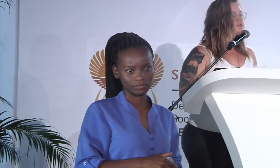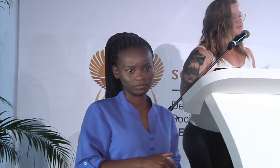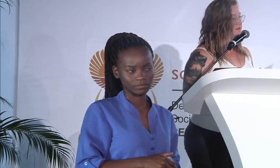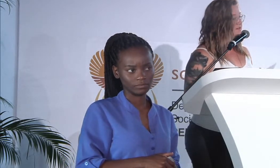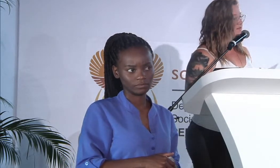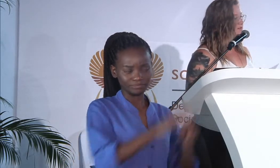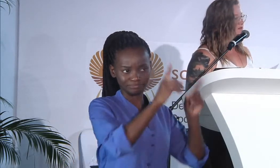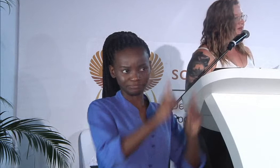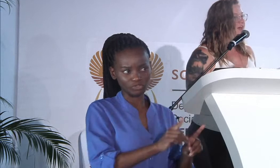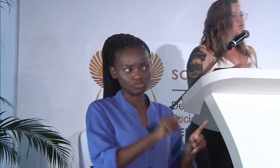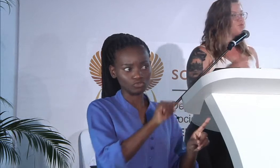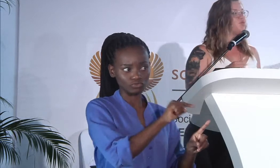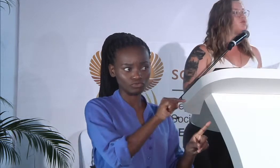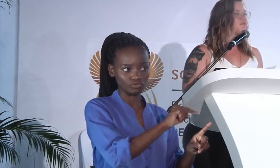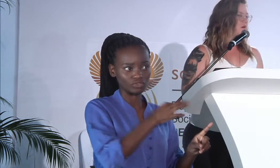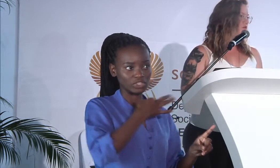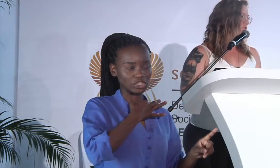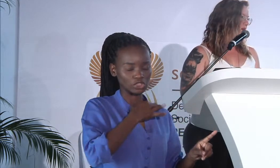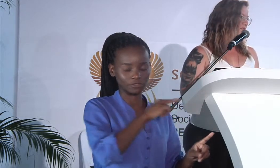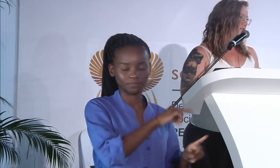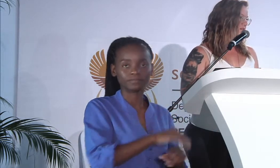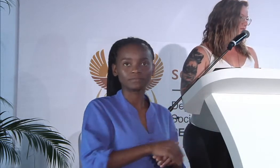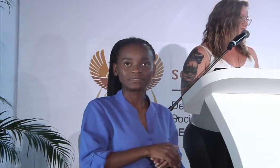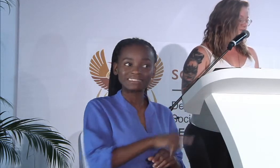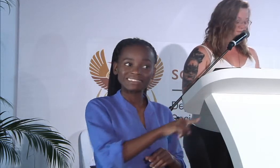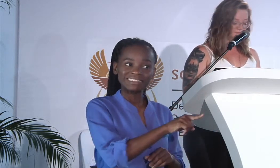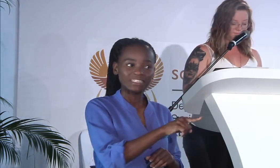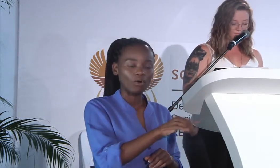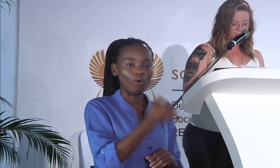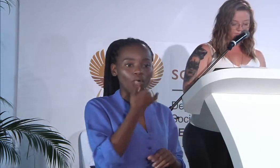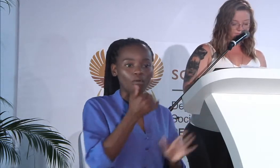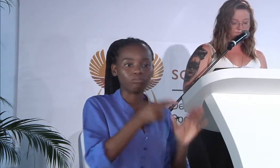excludes us and removes our humanity.